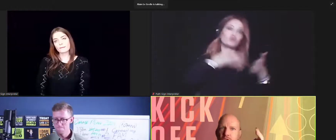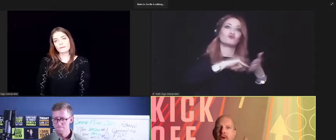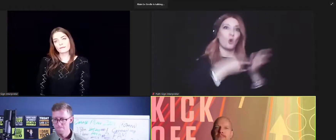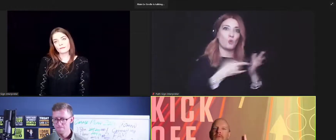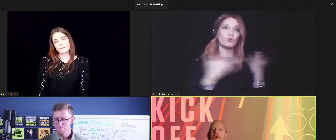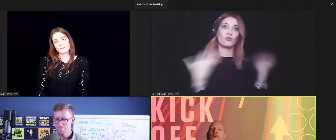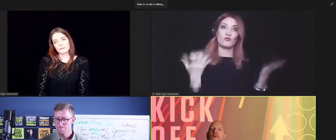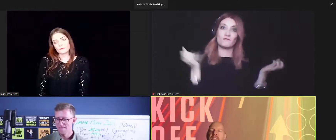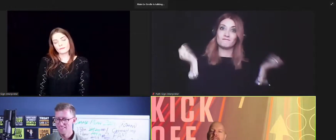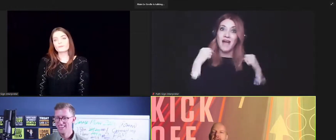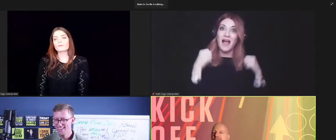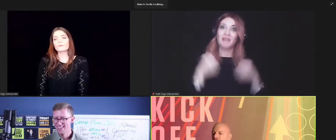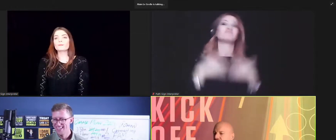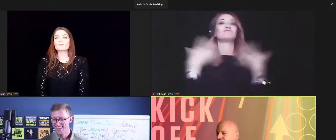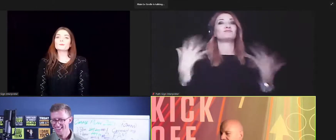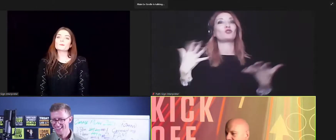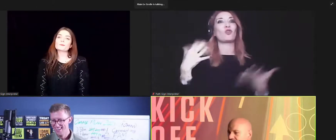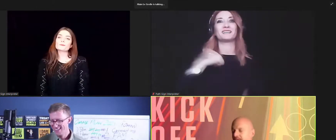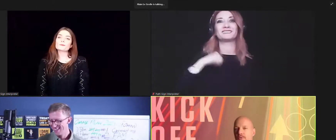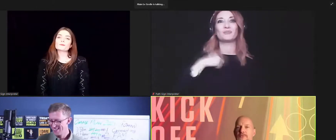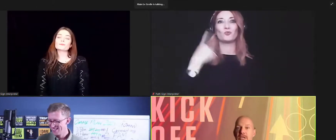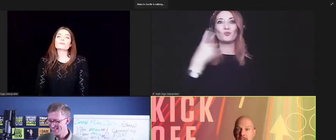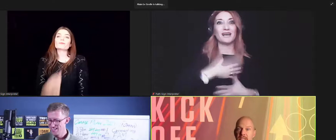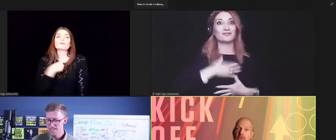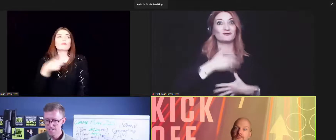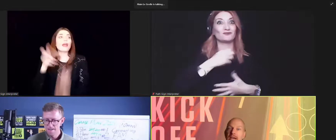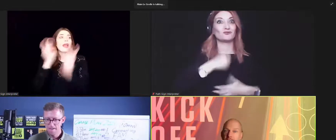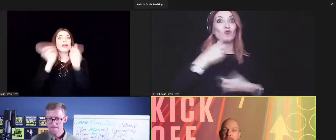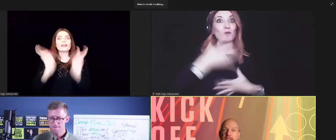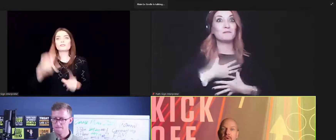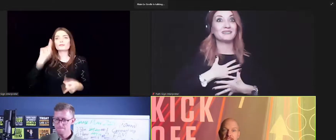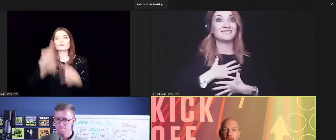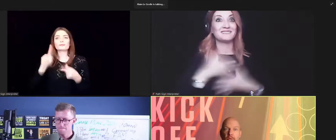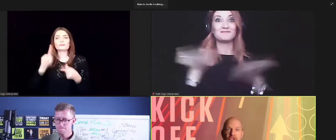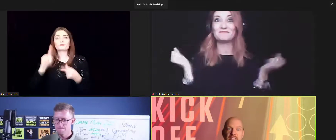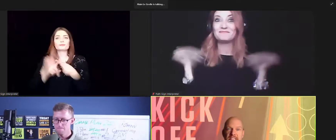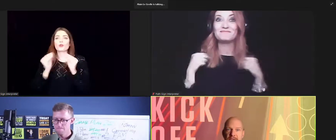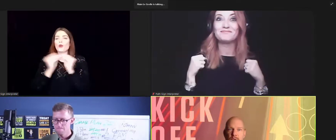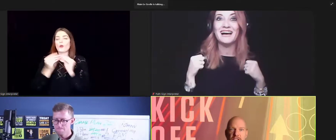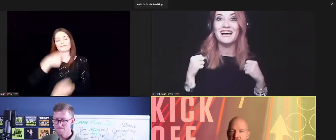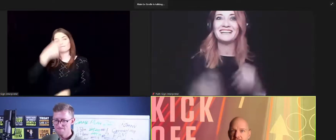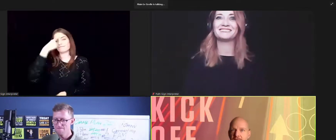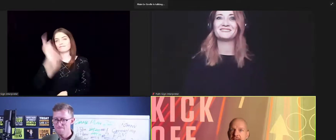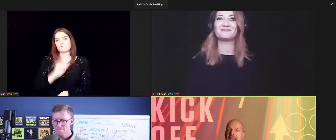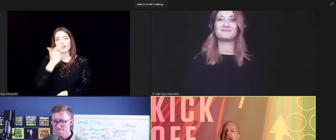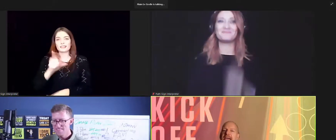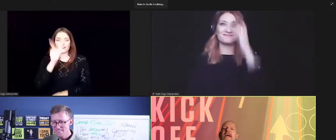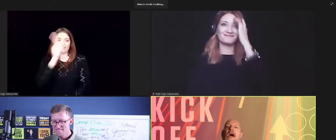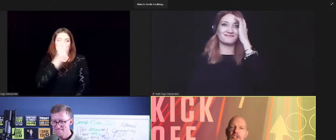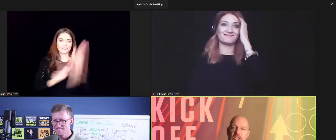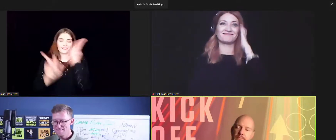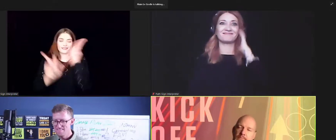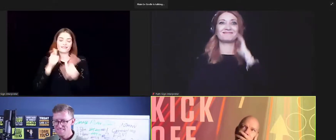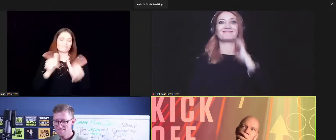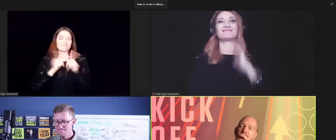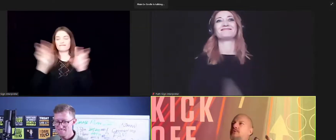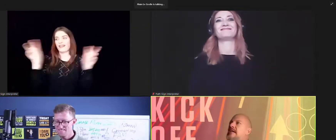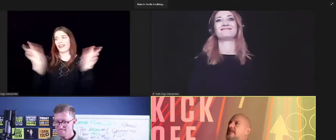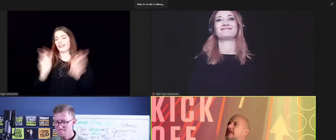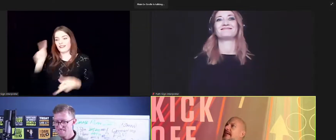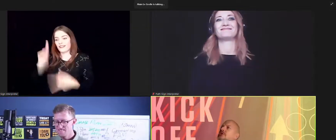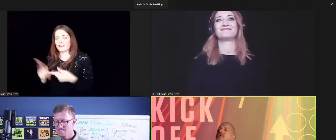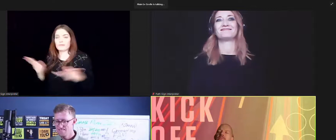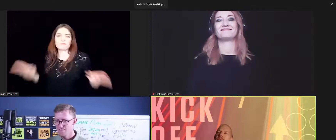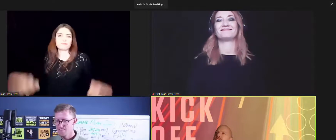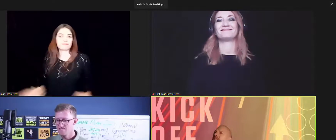spontaneous, disruptive company. I was chatting with Frazer because, by the way, by the breaks, we were chatting with each other. And I asked him,